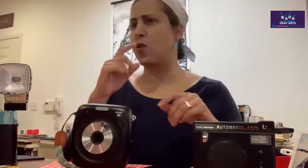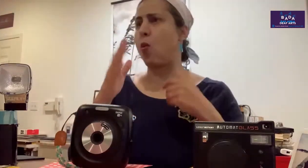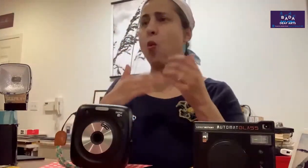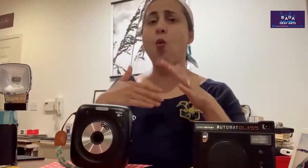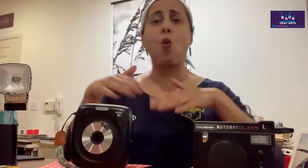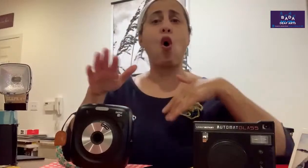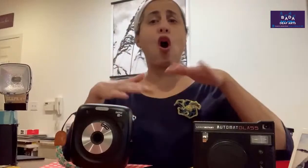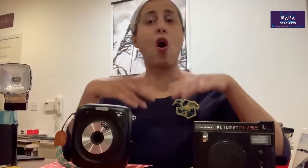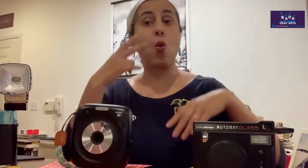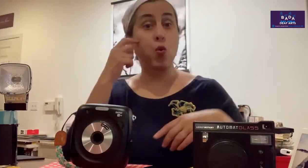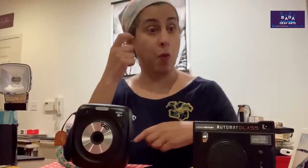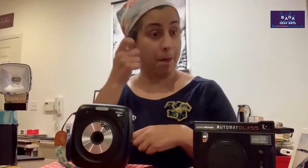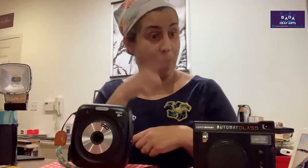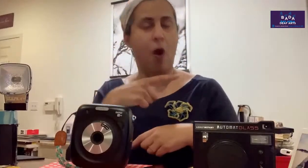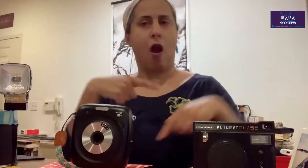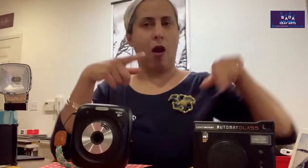Now, with this camera, you can't